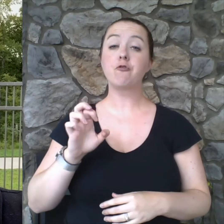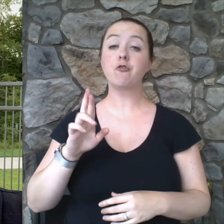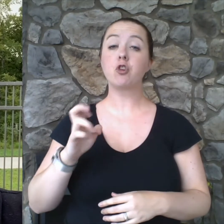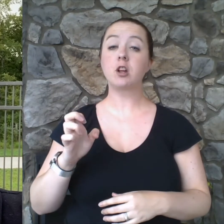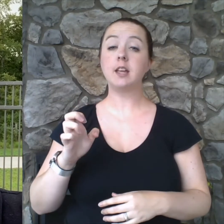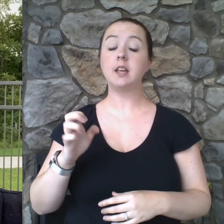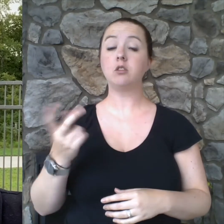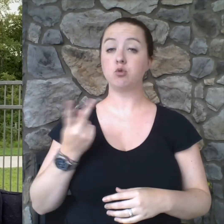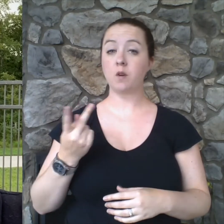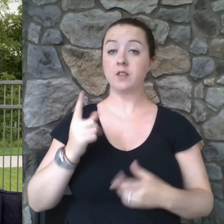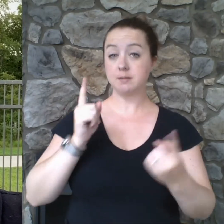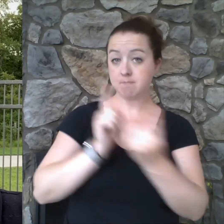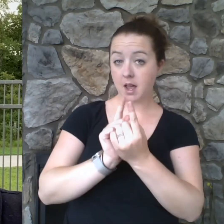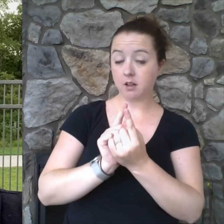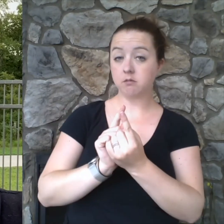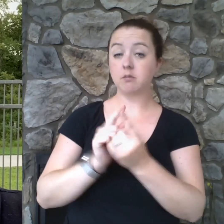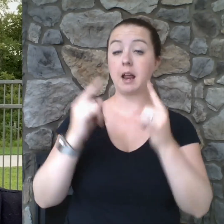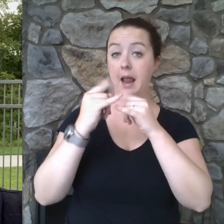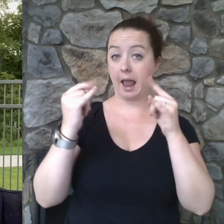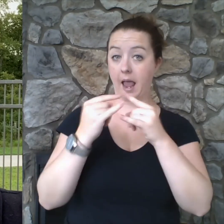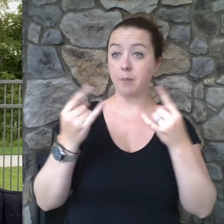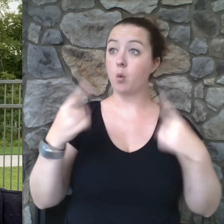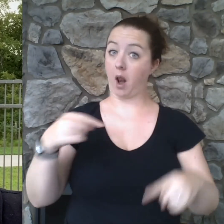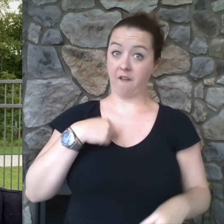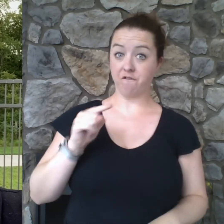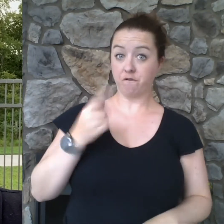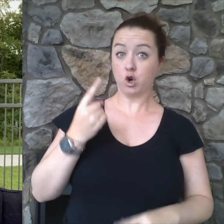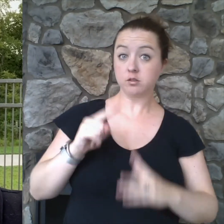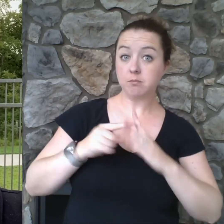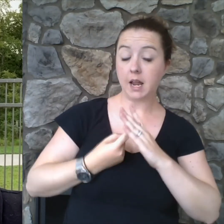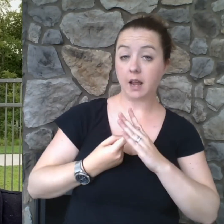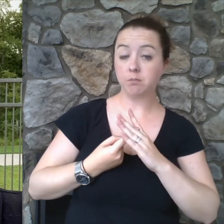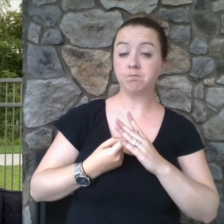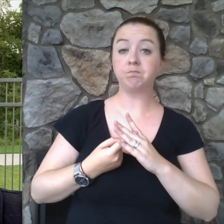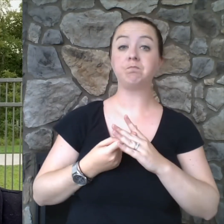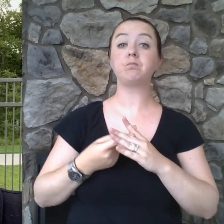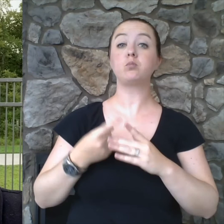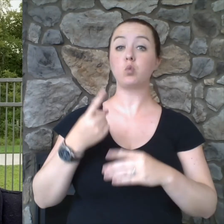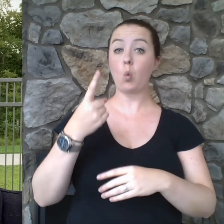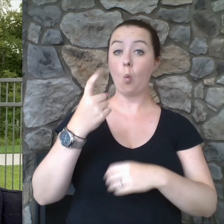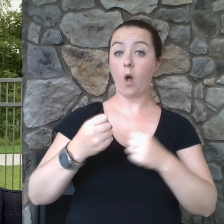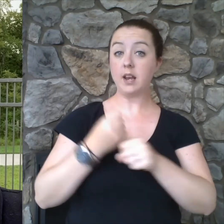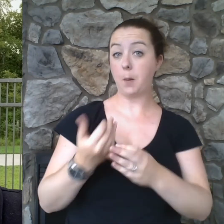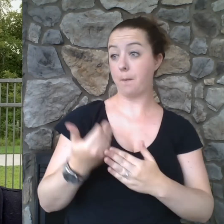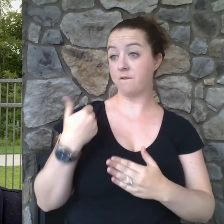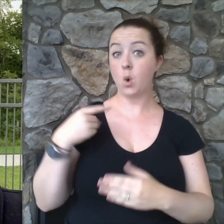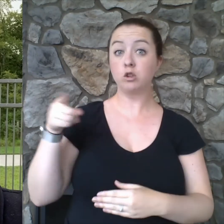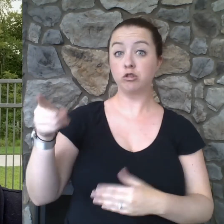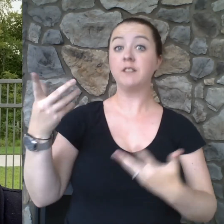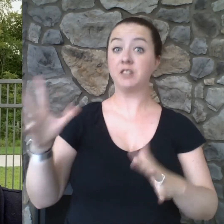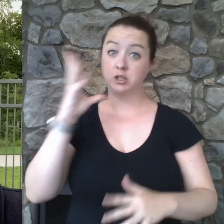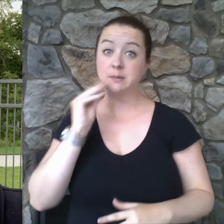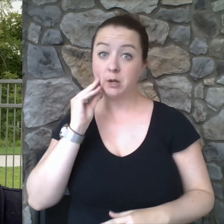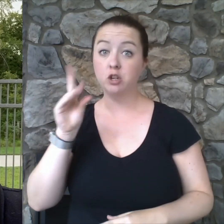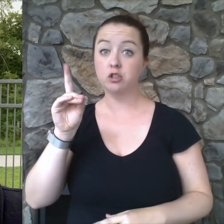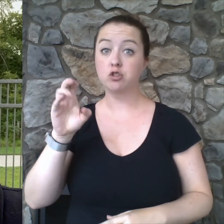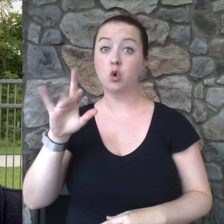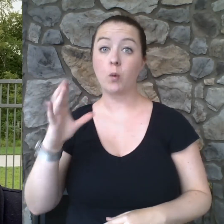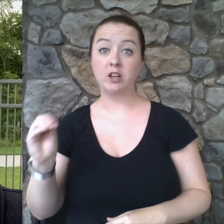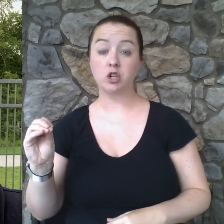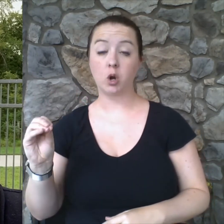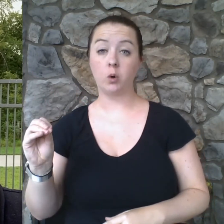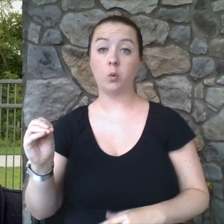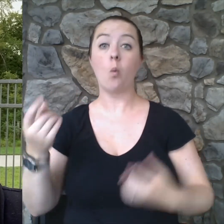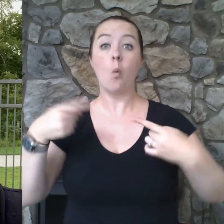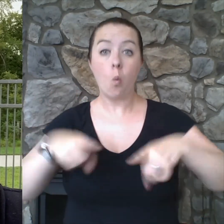when I first started, a year after she had to experience a derecho while living